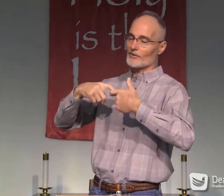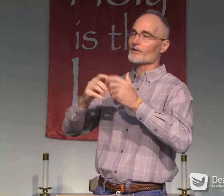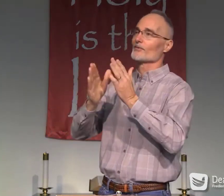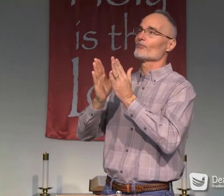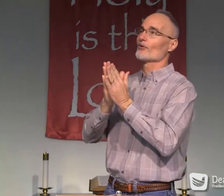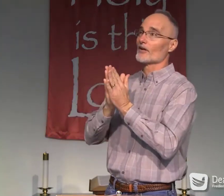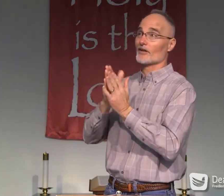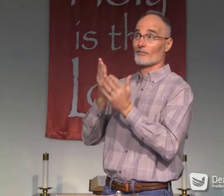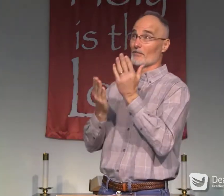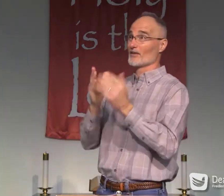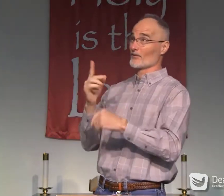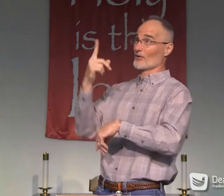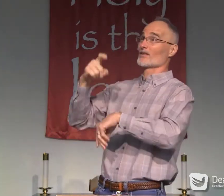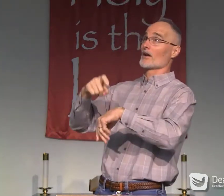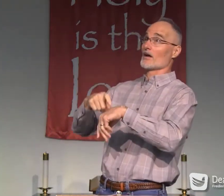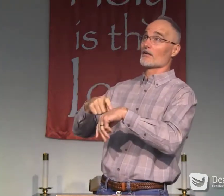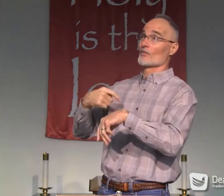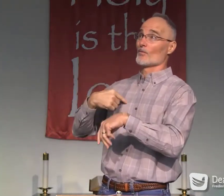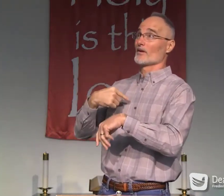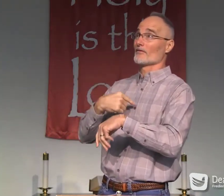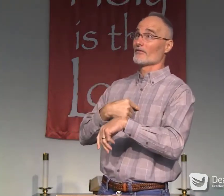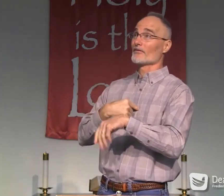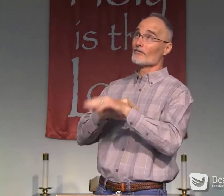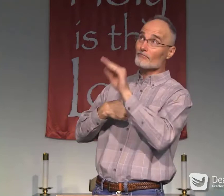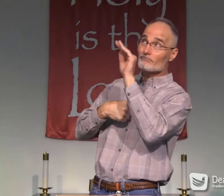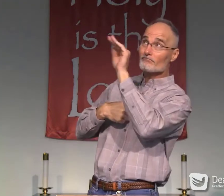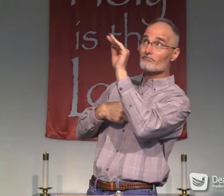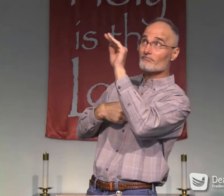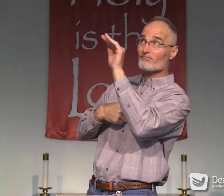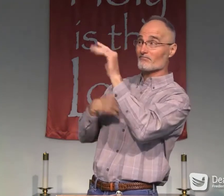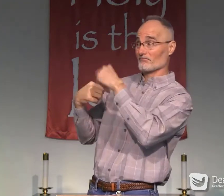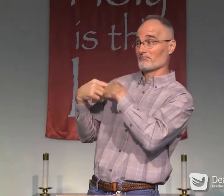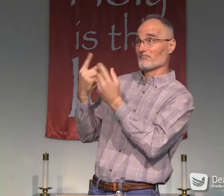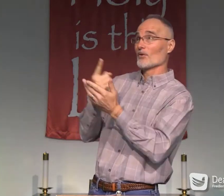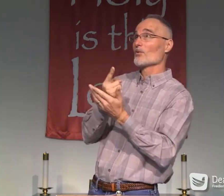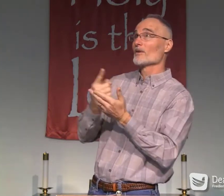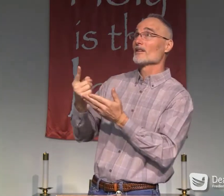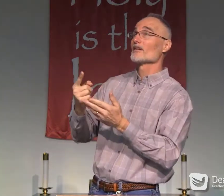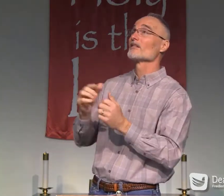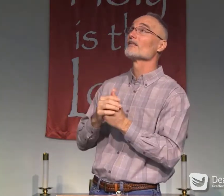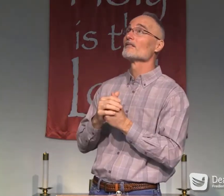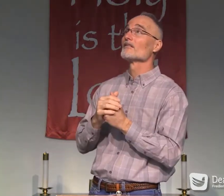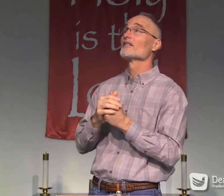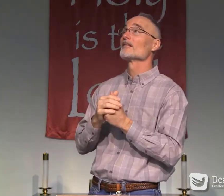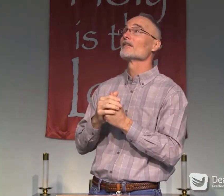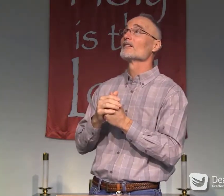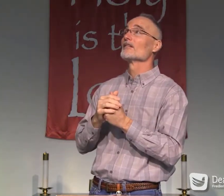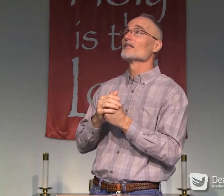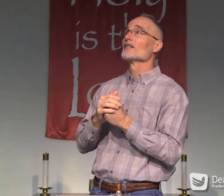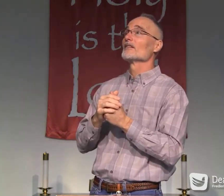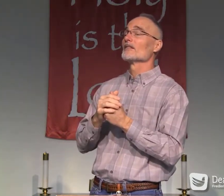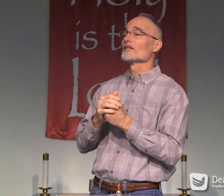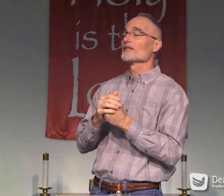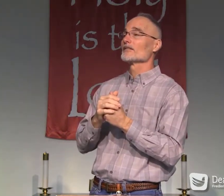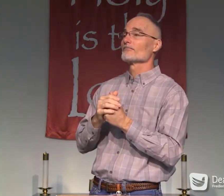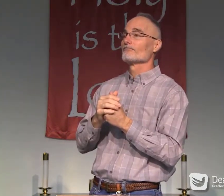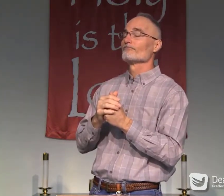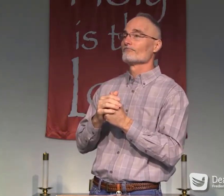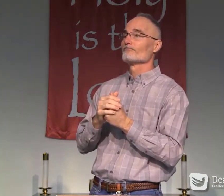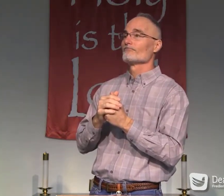that for some of us right now, this pause for prayer may be the first time we've come before you all